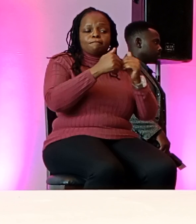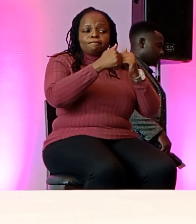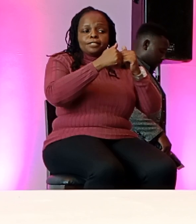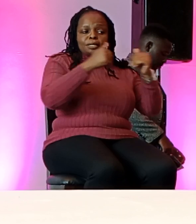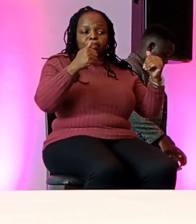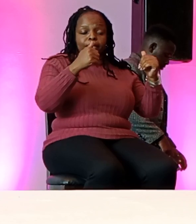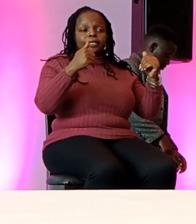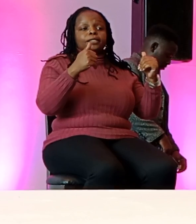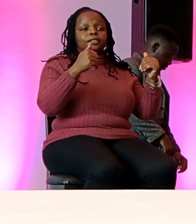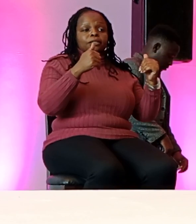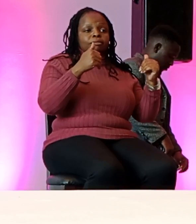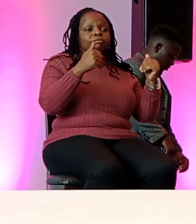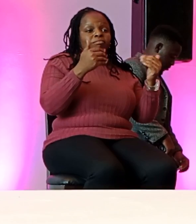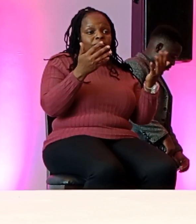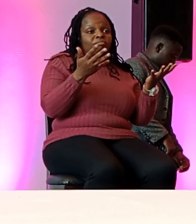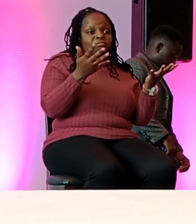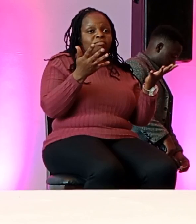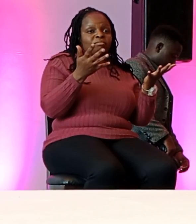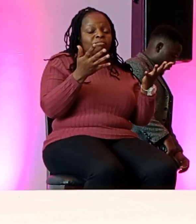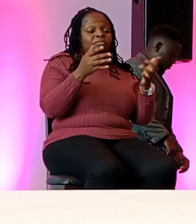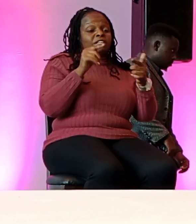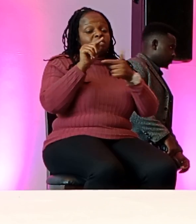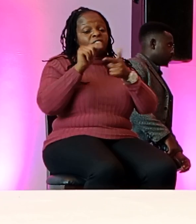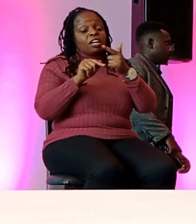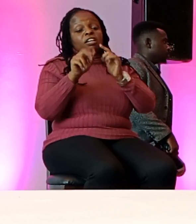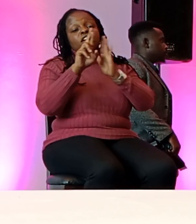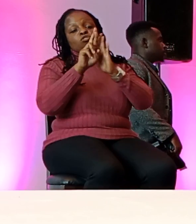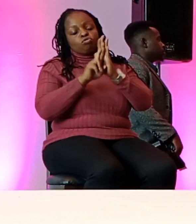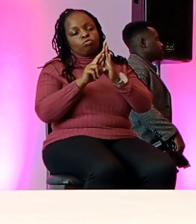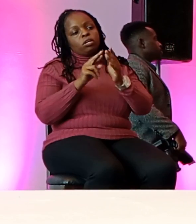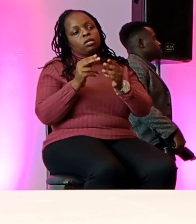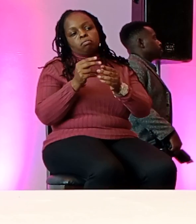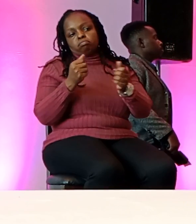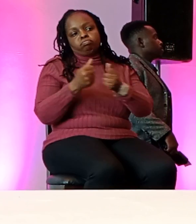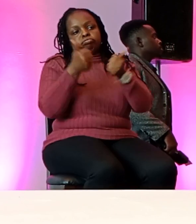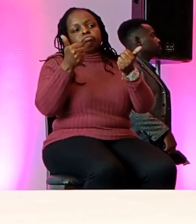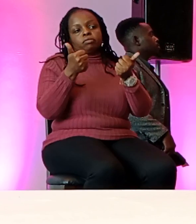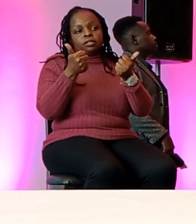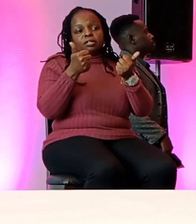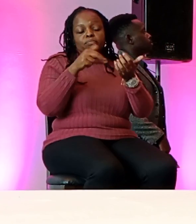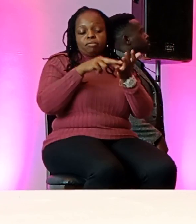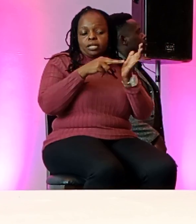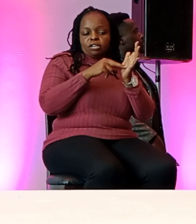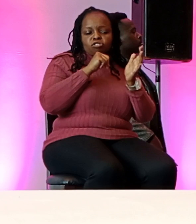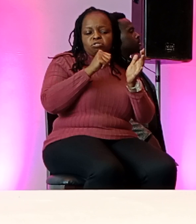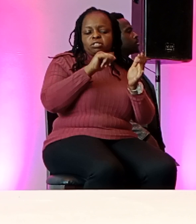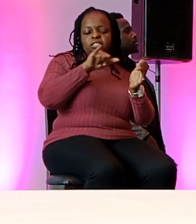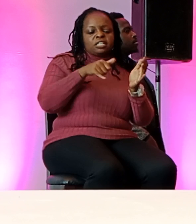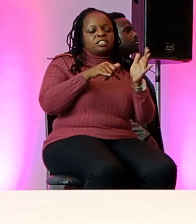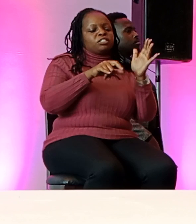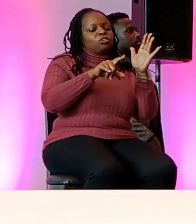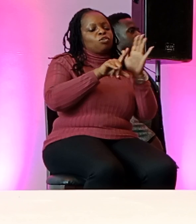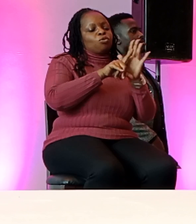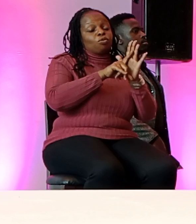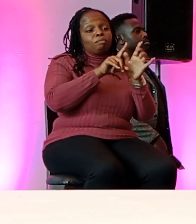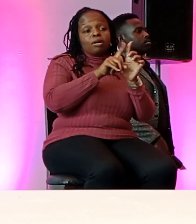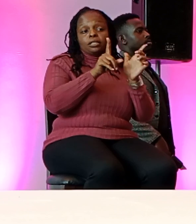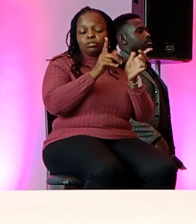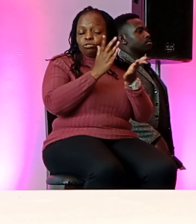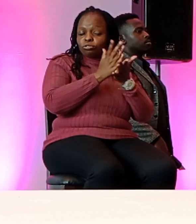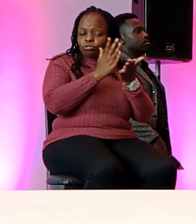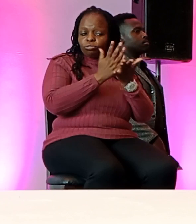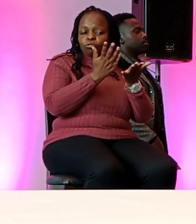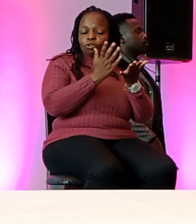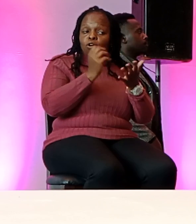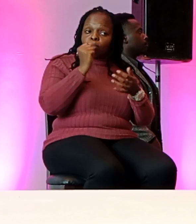divided, then the divide and rule works. It is not just about legislation, it's about generating